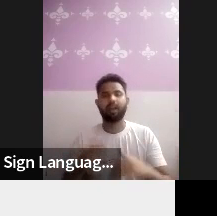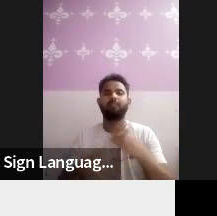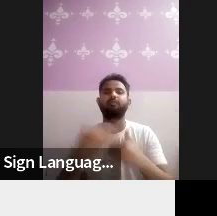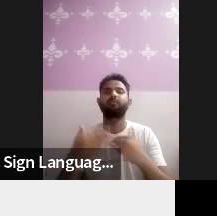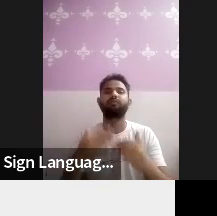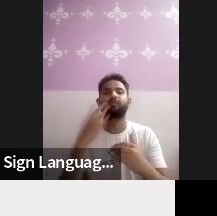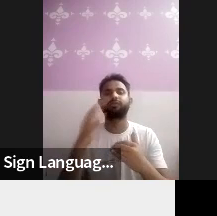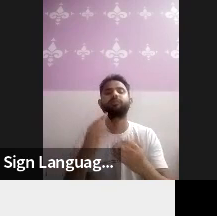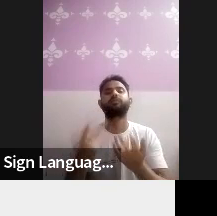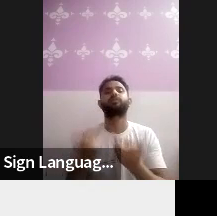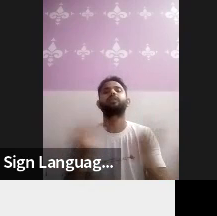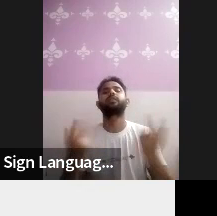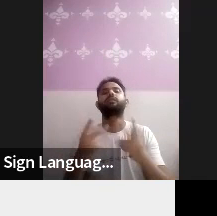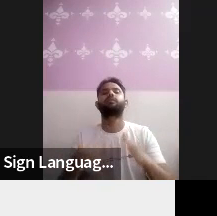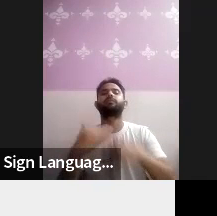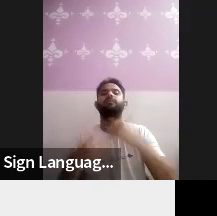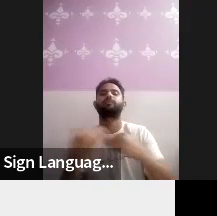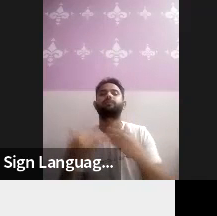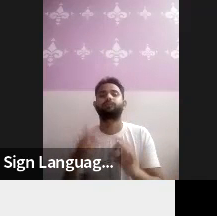detailed comment. Now, most people would say